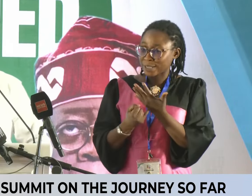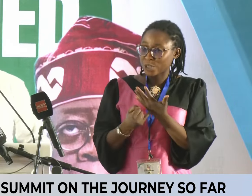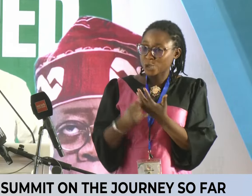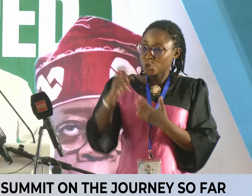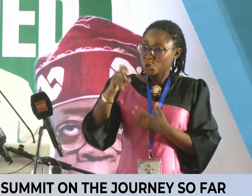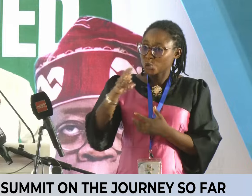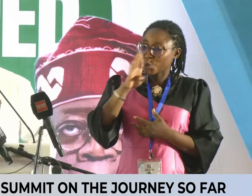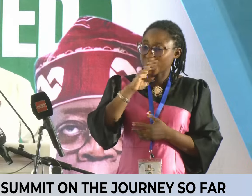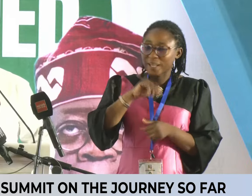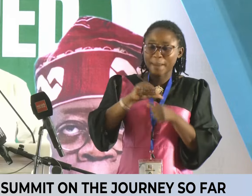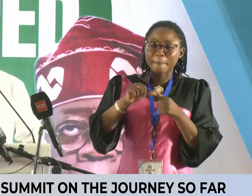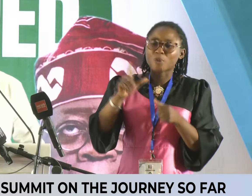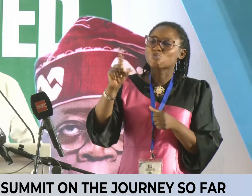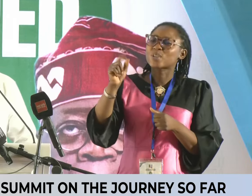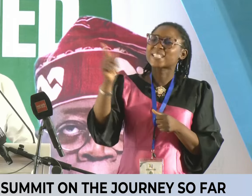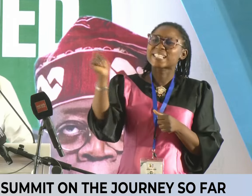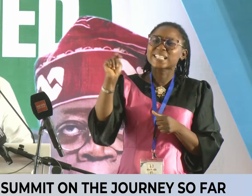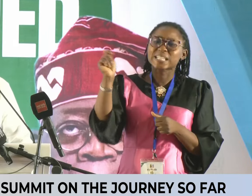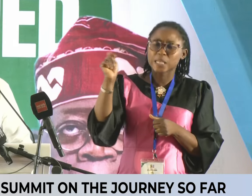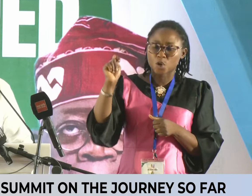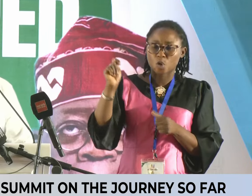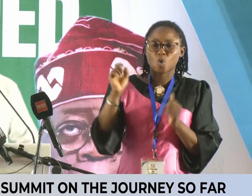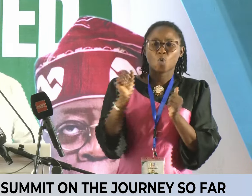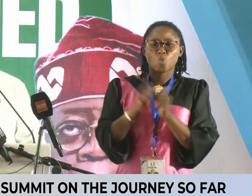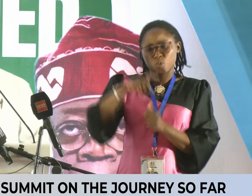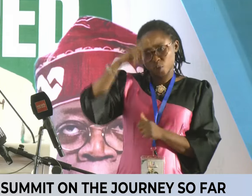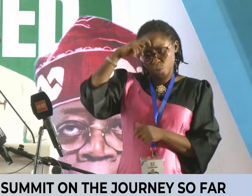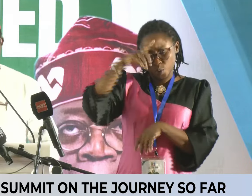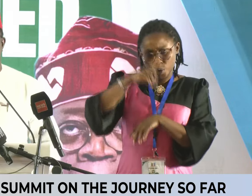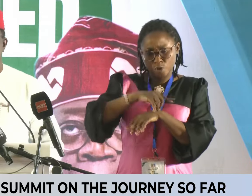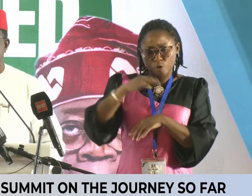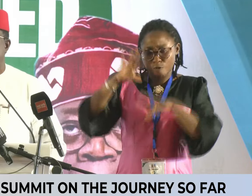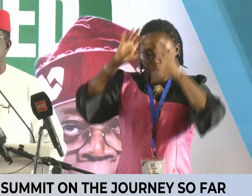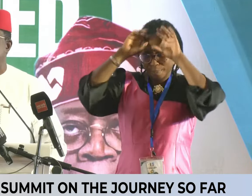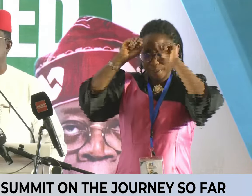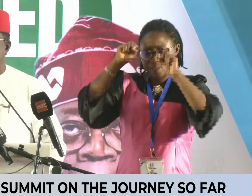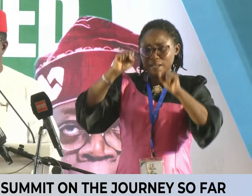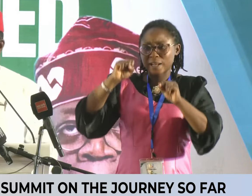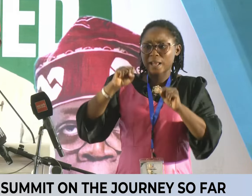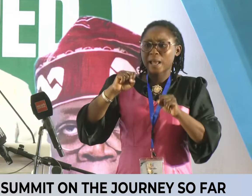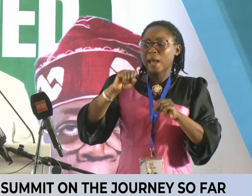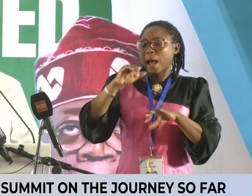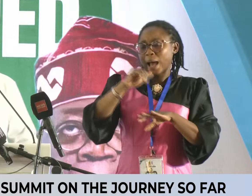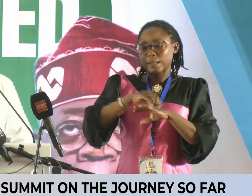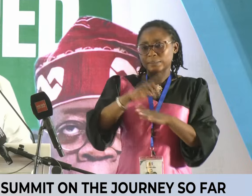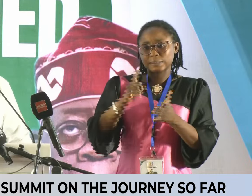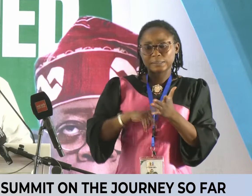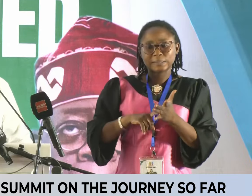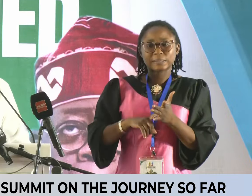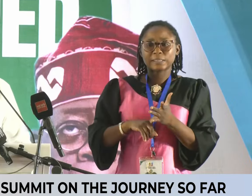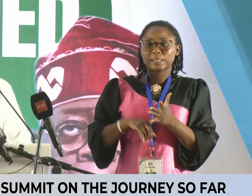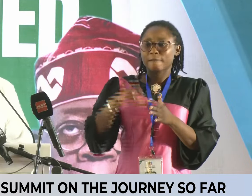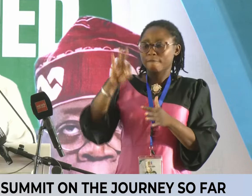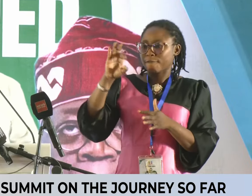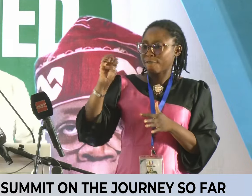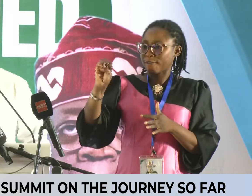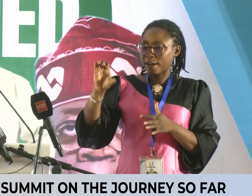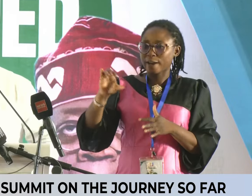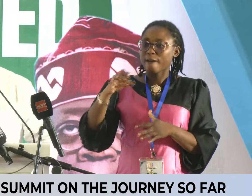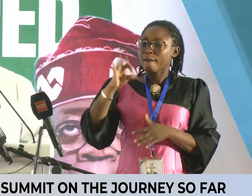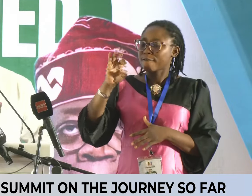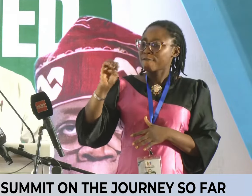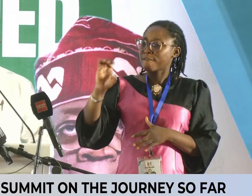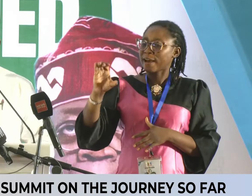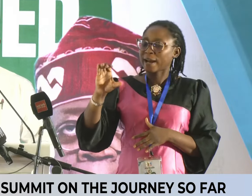be about 20 trillion. With the wisdom of Mr. President presiding at FEC, the FEC directed that we should